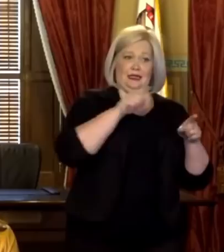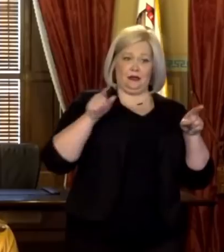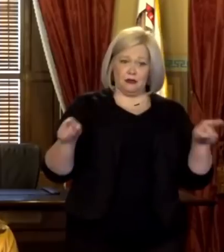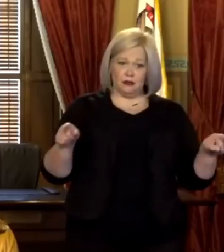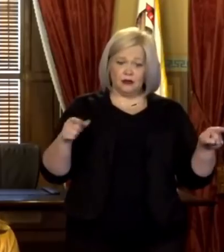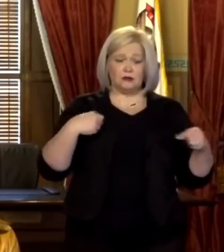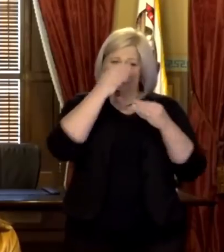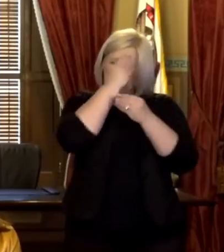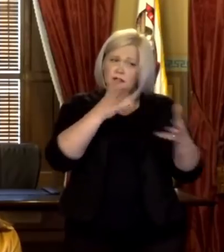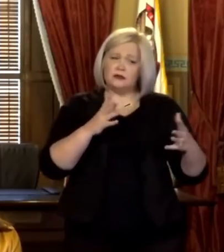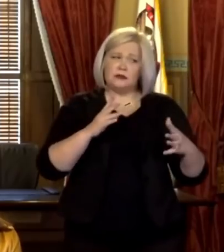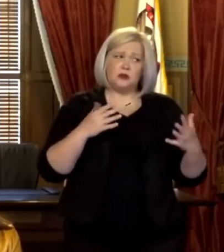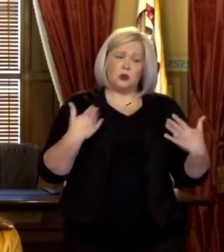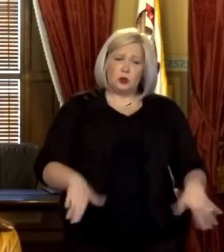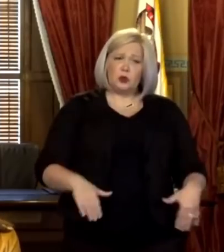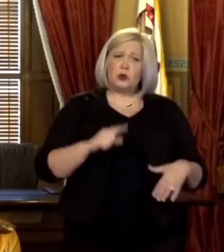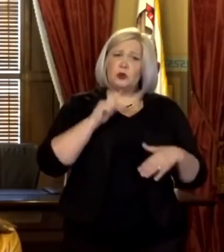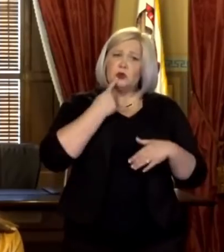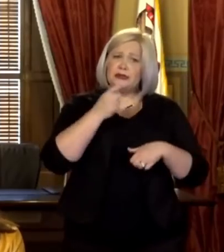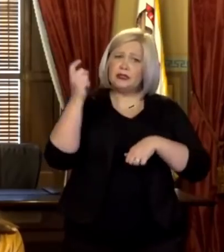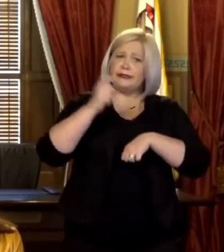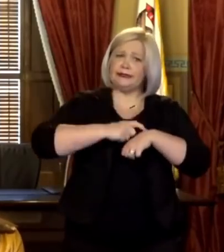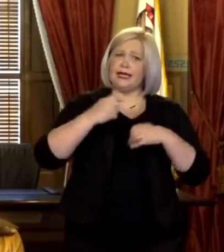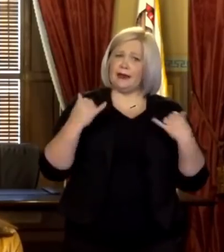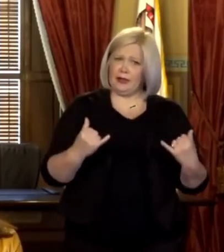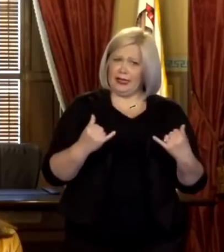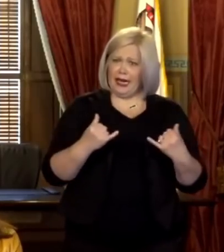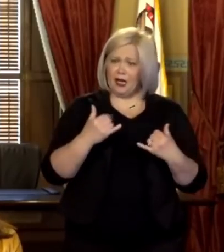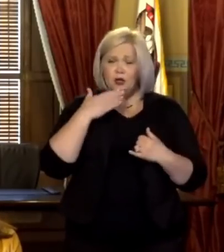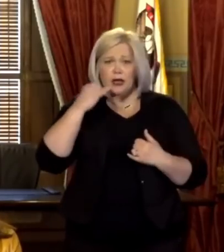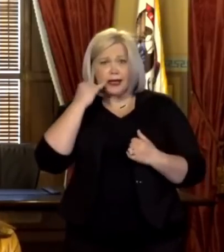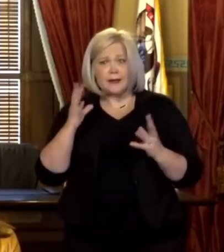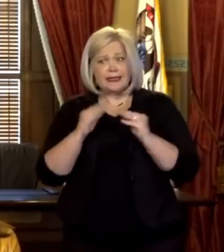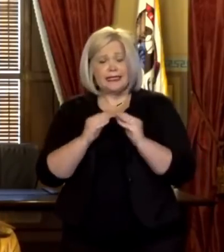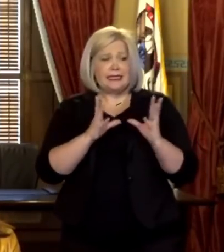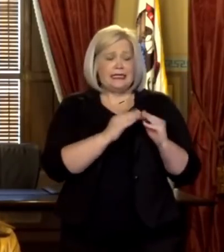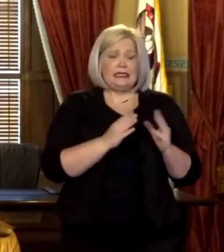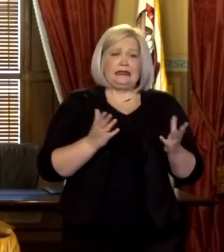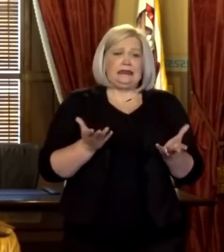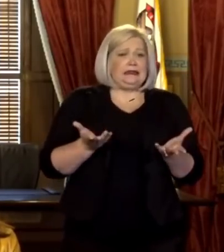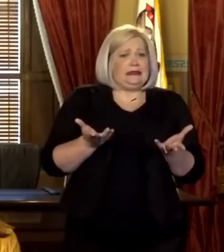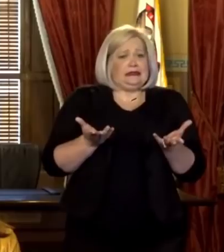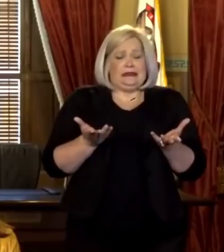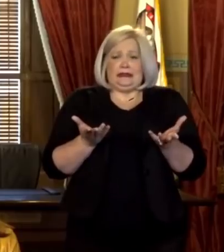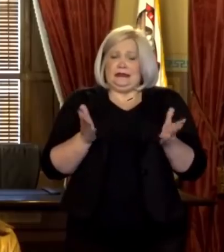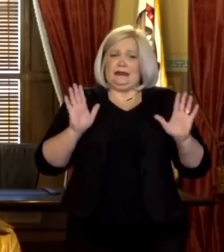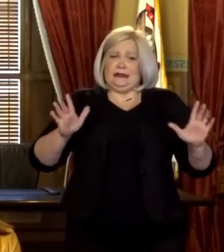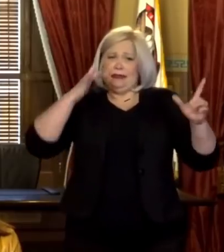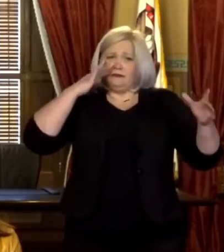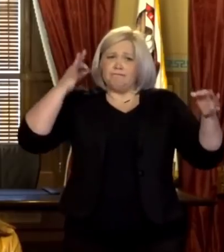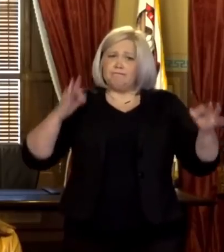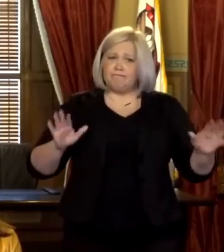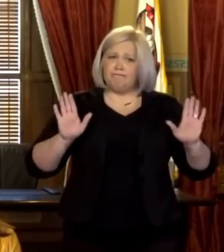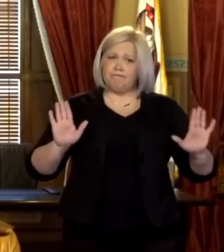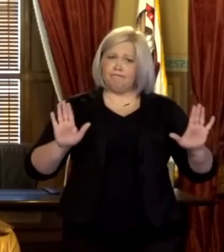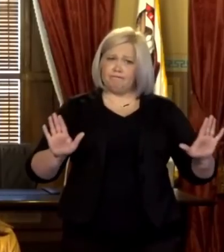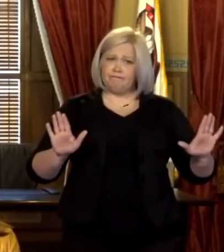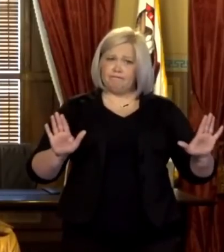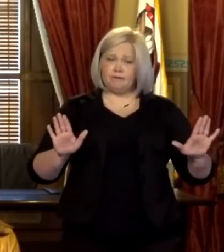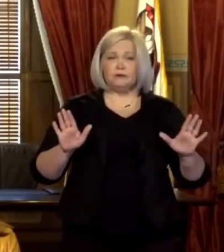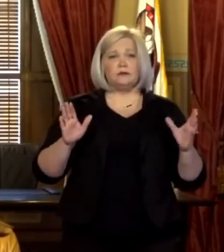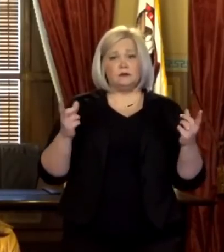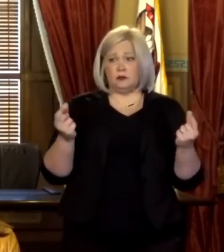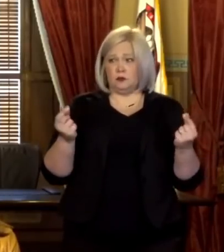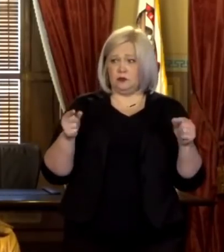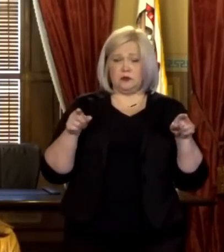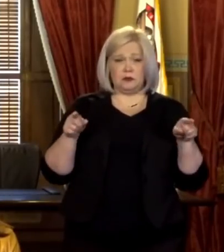how serious the situation is and what my thoughts were, but ultimately that's their determination. What steps they've taken,